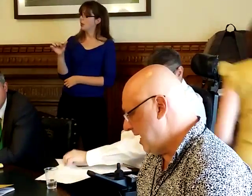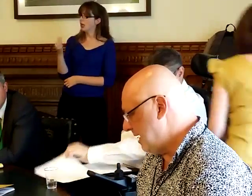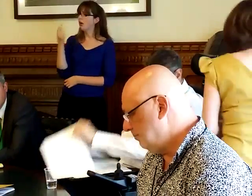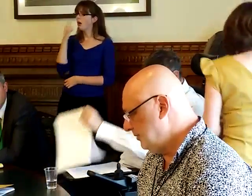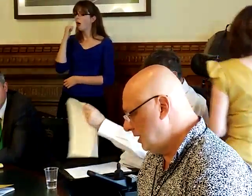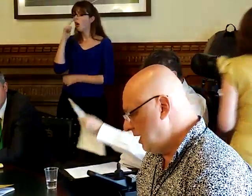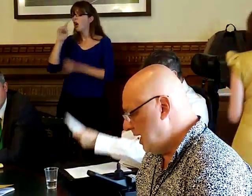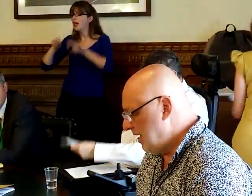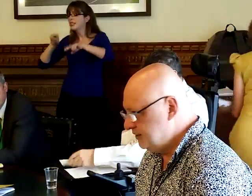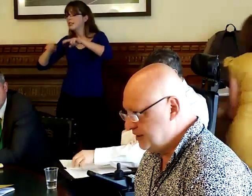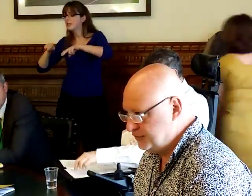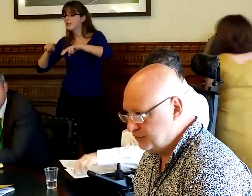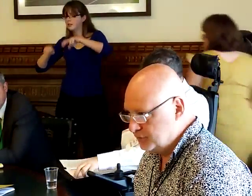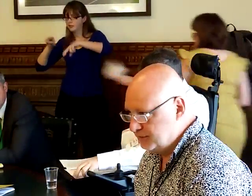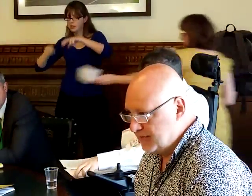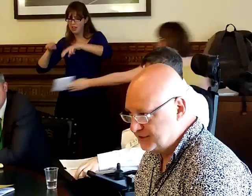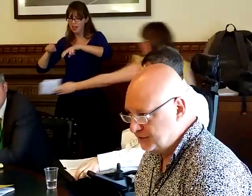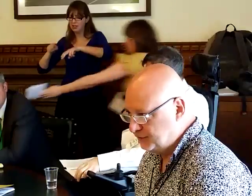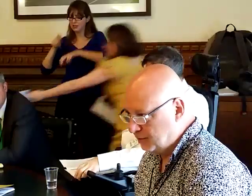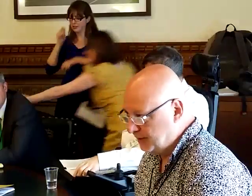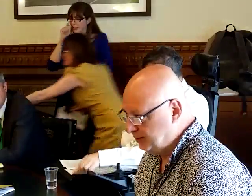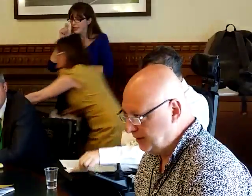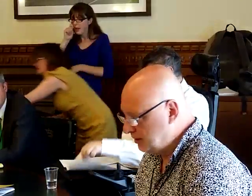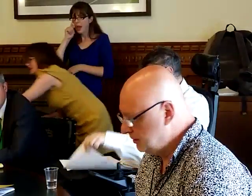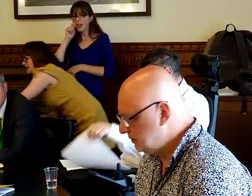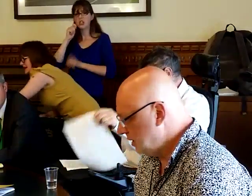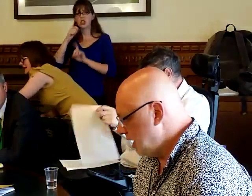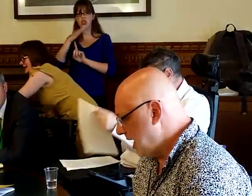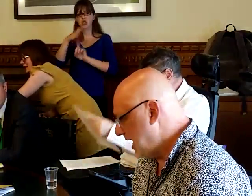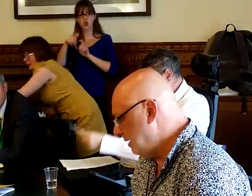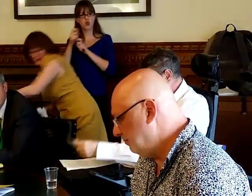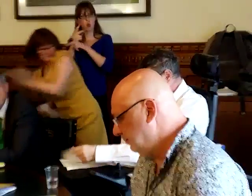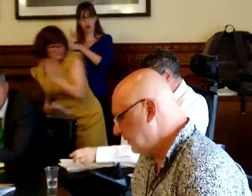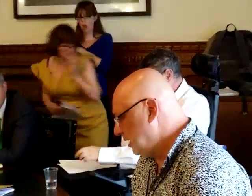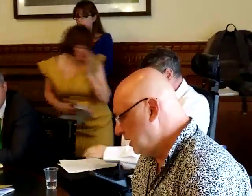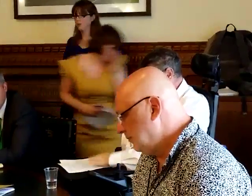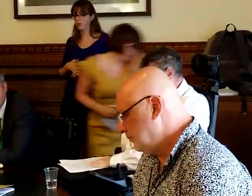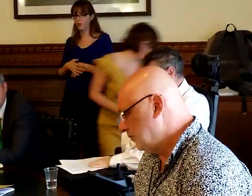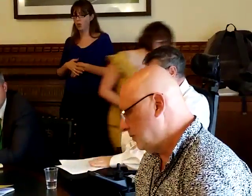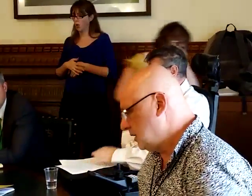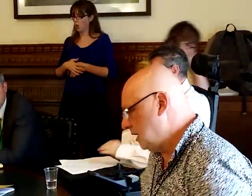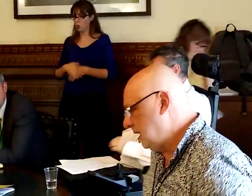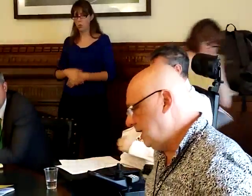care, and just draw some lessons from it, because